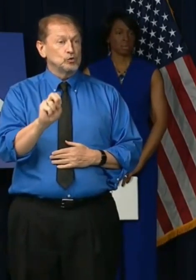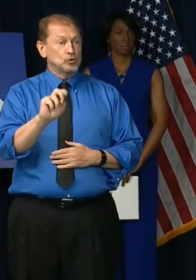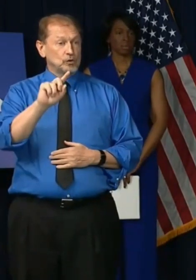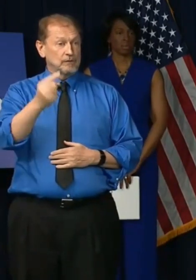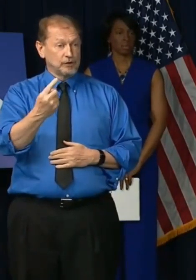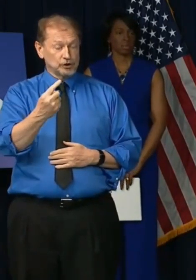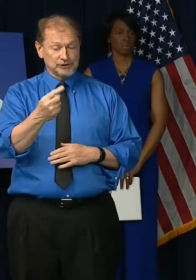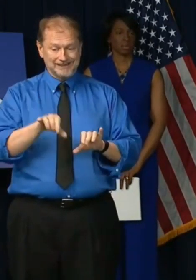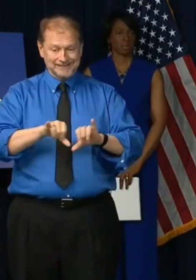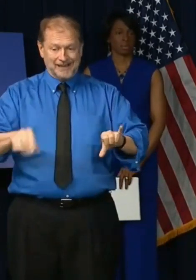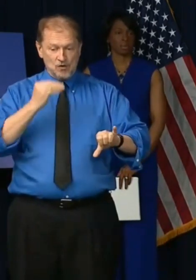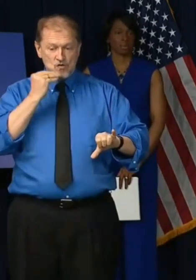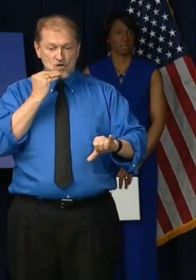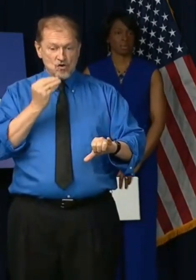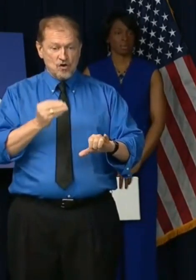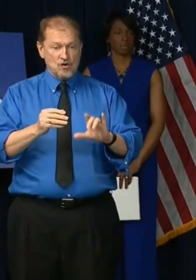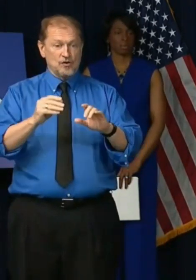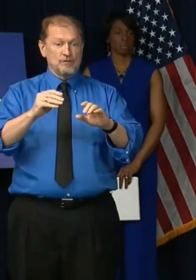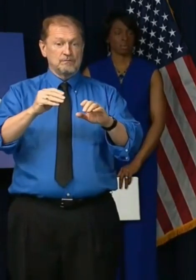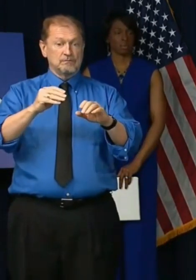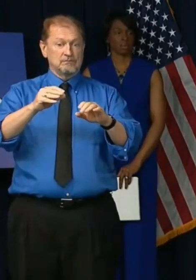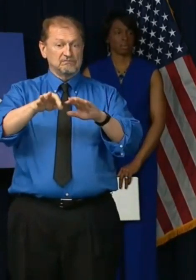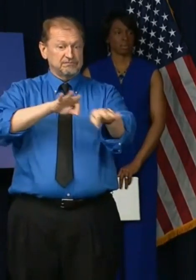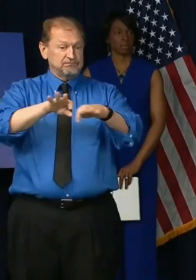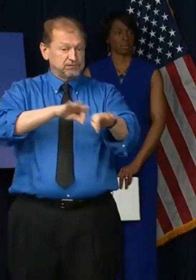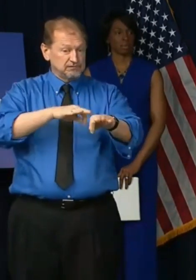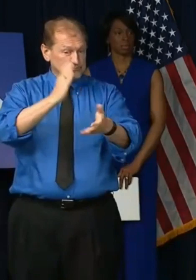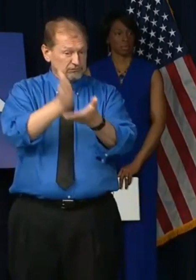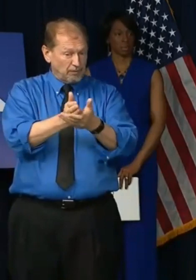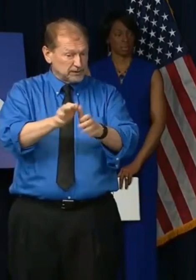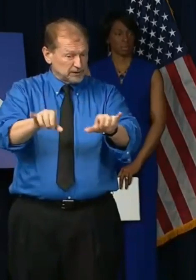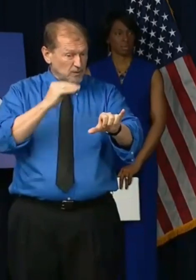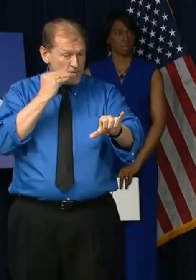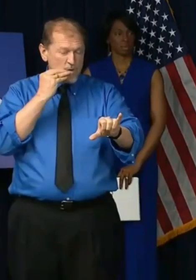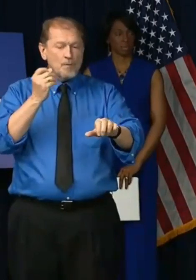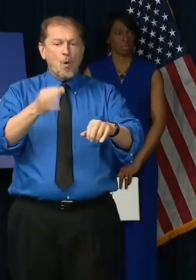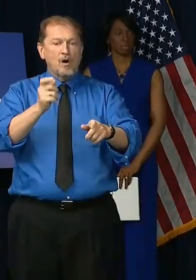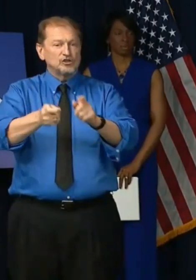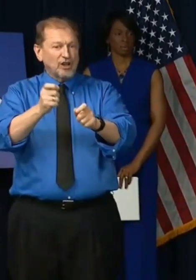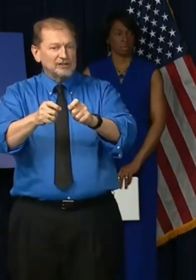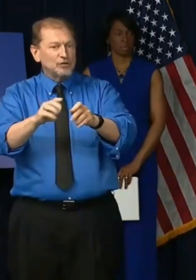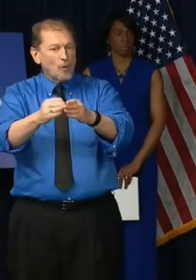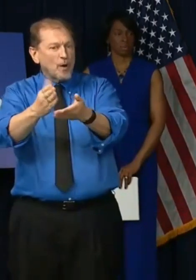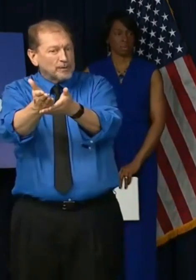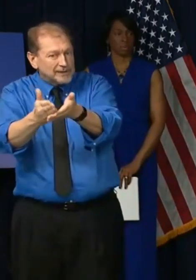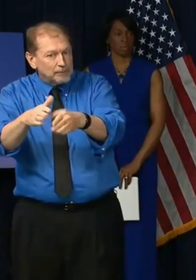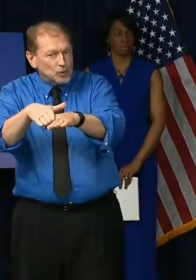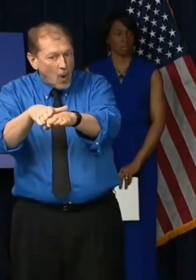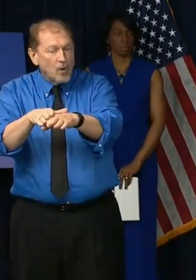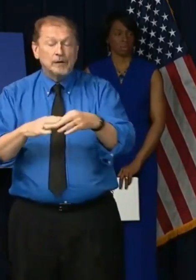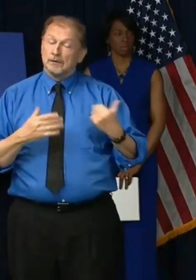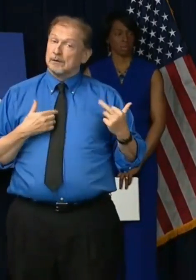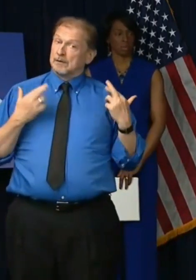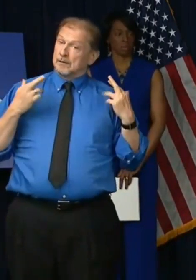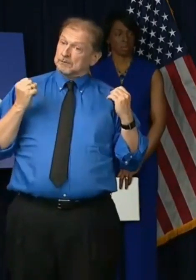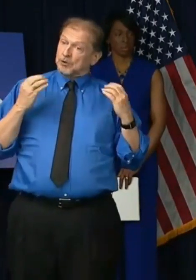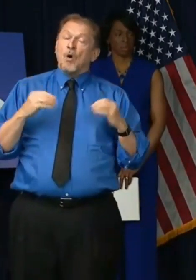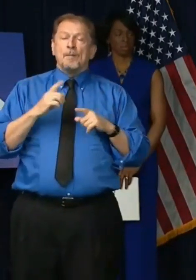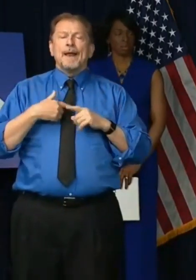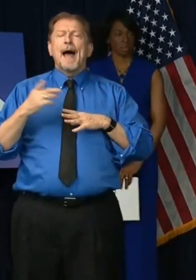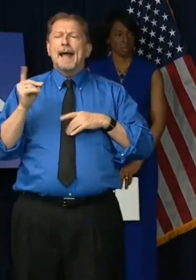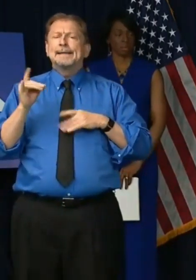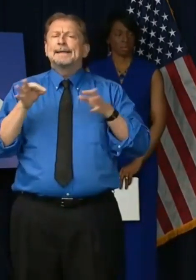order will end, even if it's gradually? Yeah, I hope so. And you know that I've talked a lot about the way we would do that,